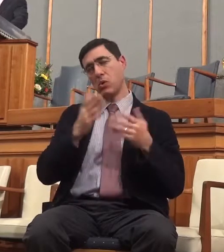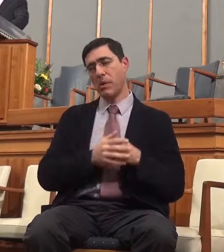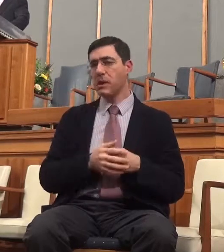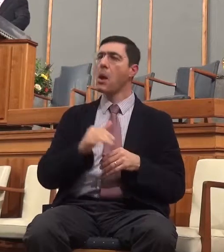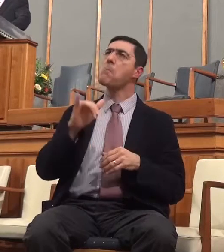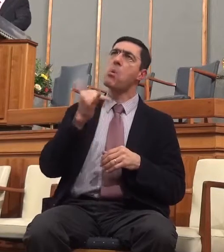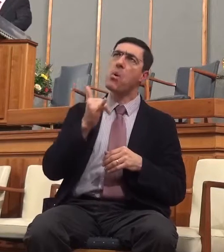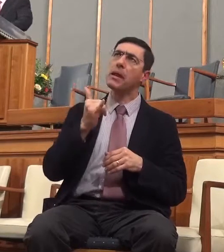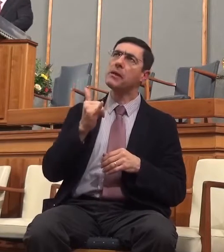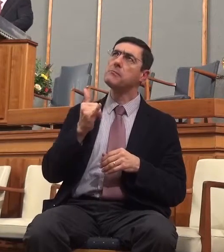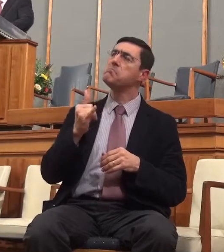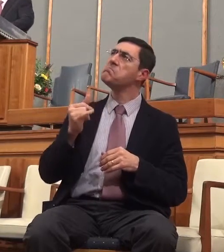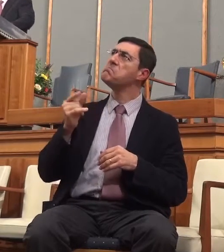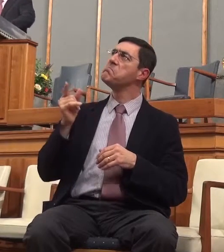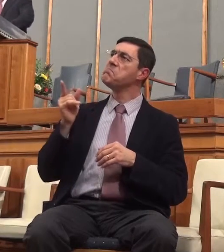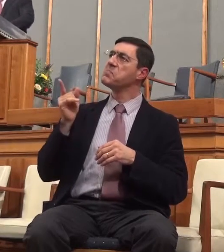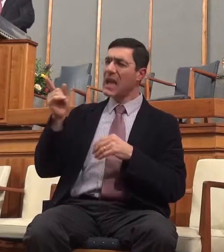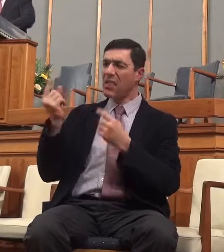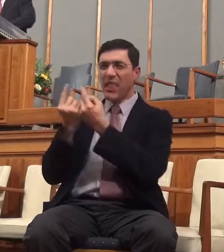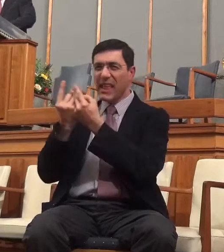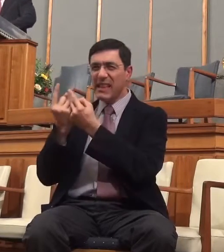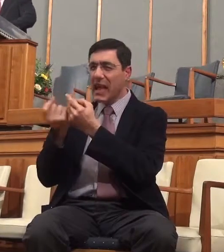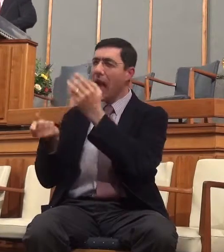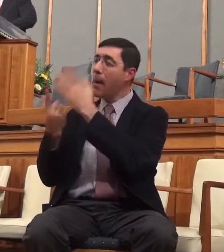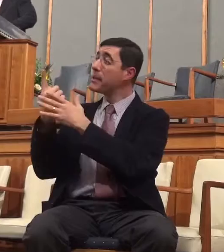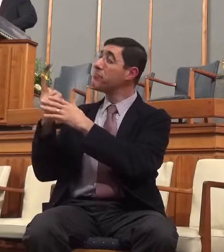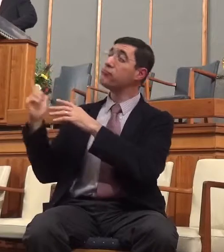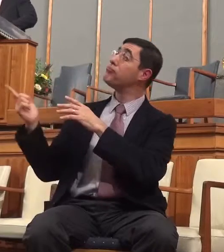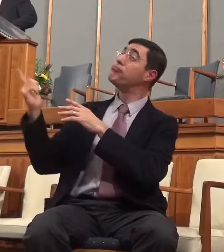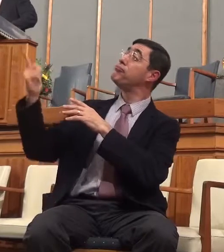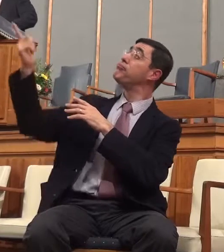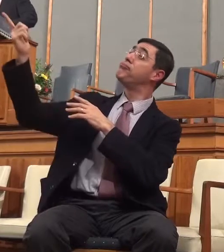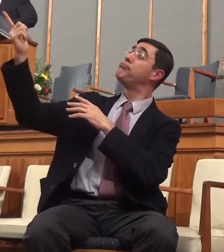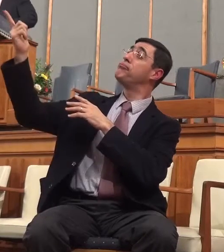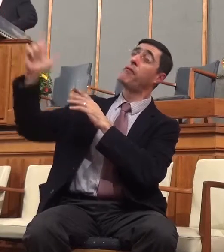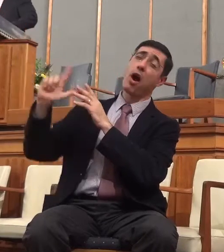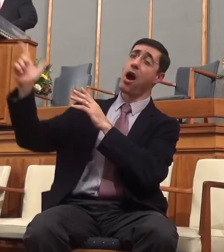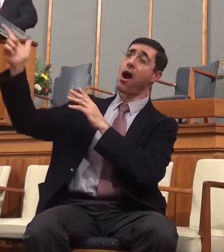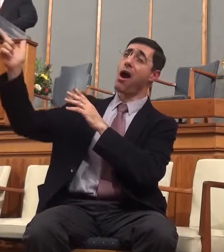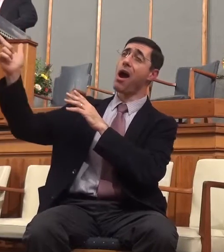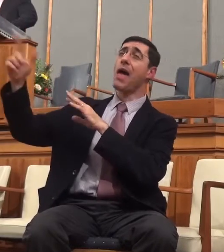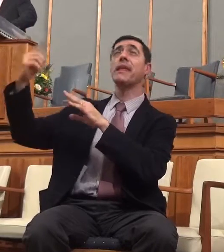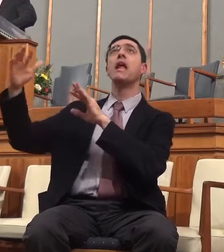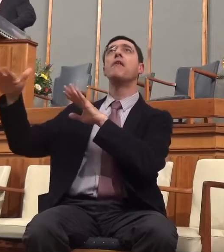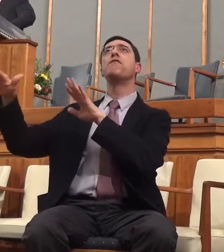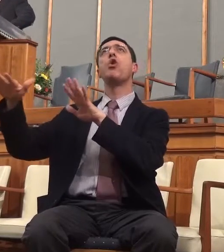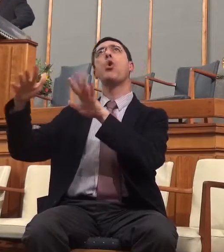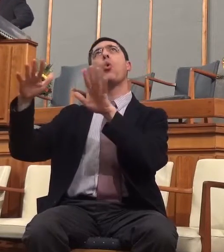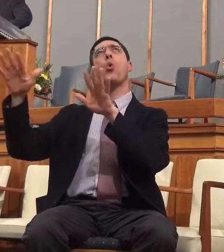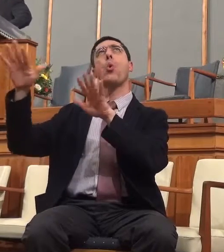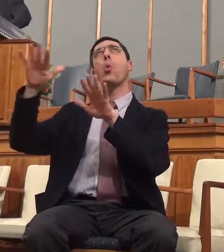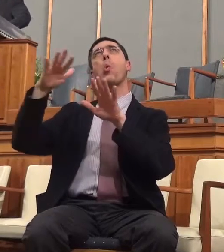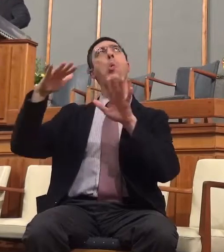to Earth undamaged, and then flourished here. Got a piggyback on the back of an asteroid or